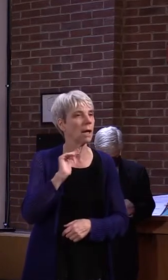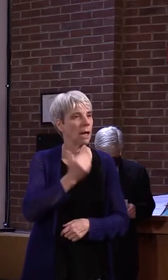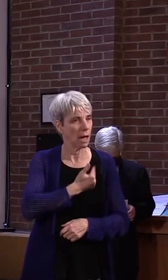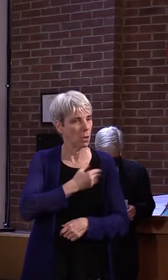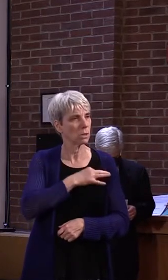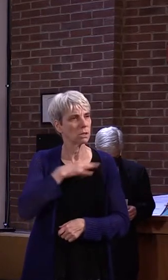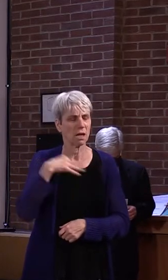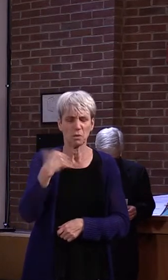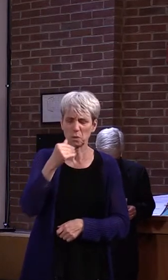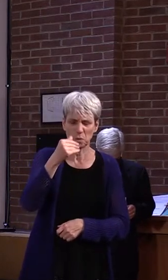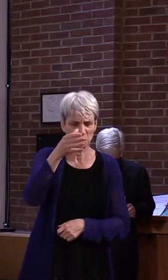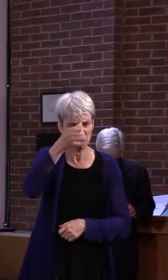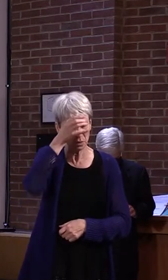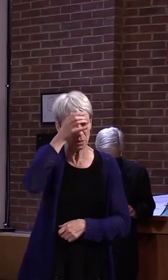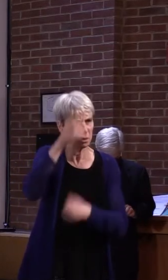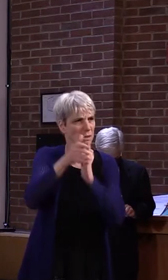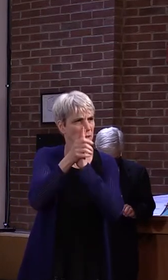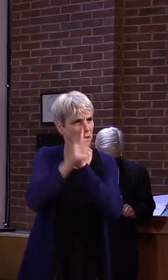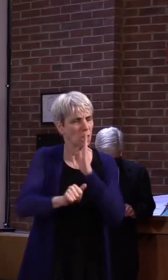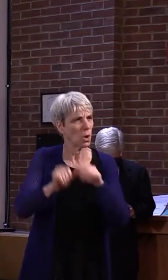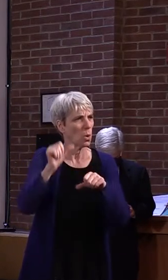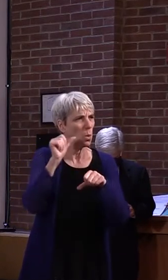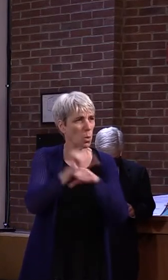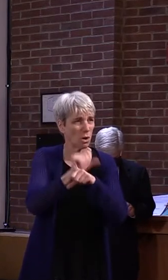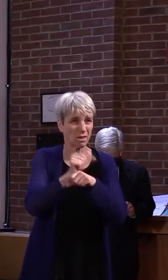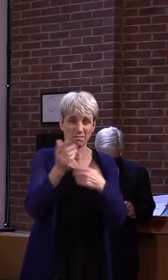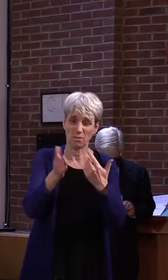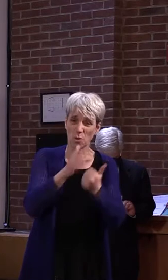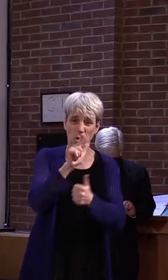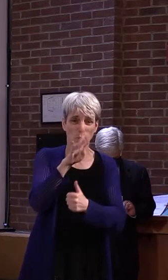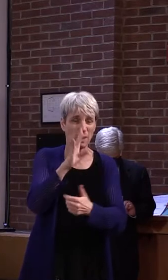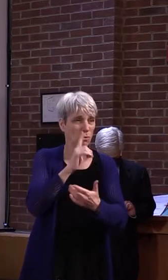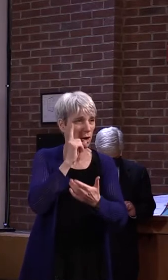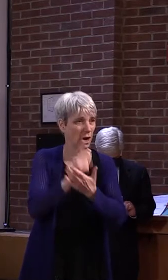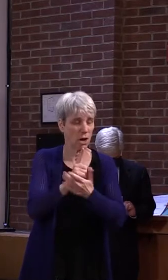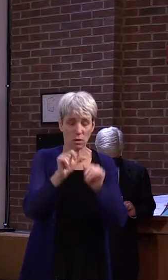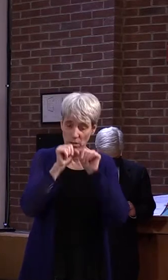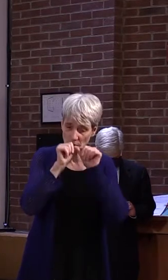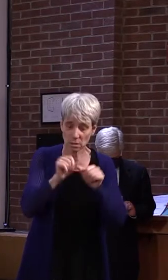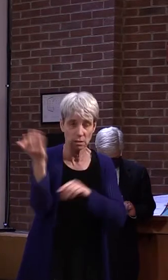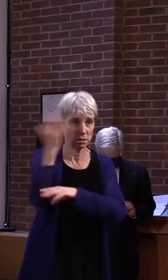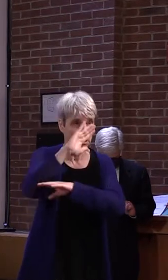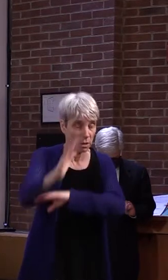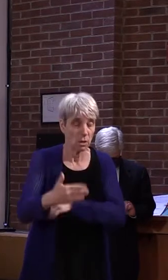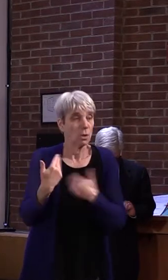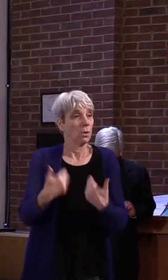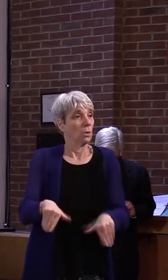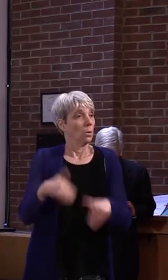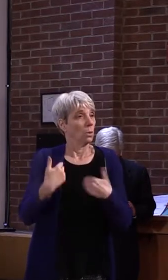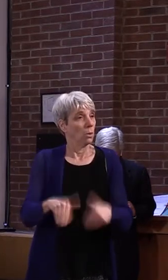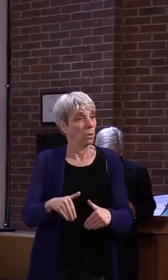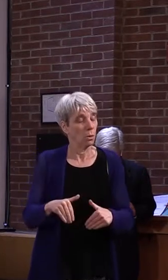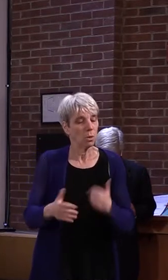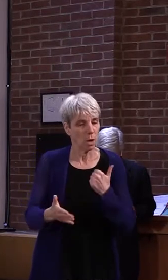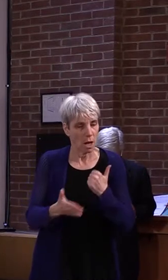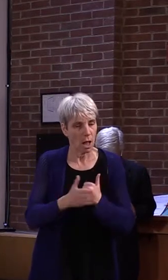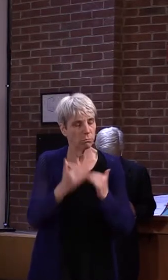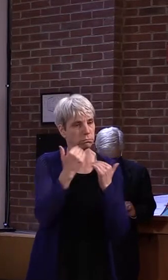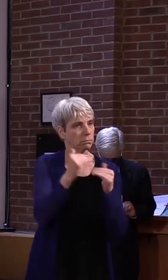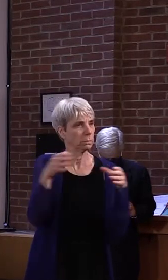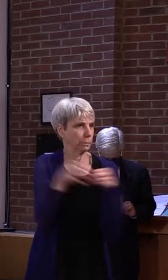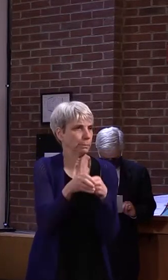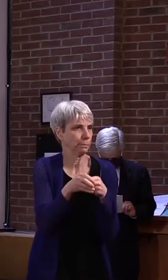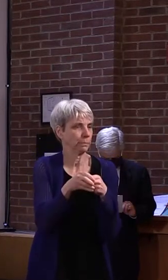are working nearly around the clock on this. Keys to our success are the actions that Vermonters take every